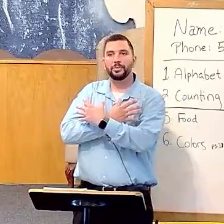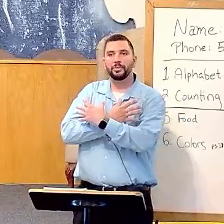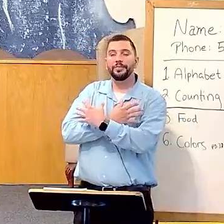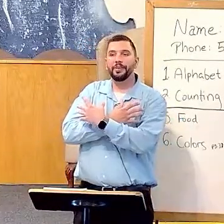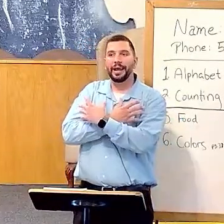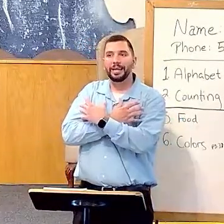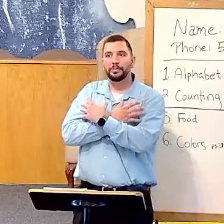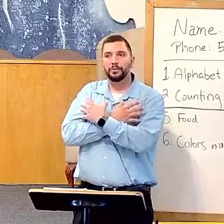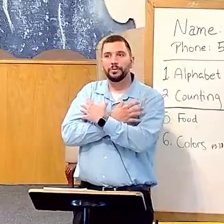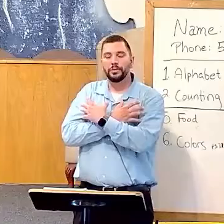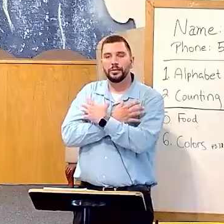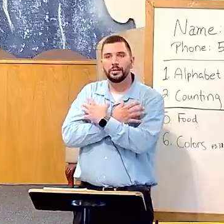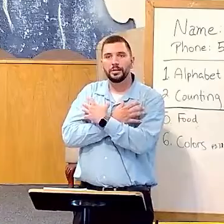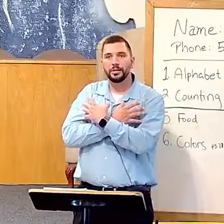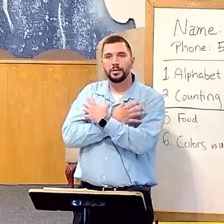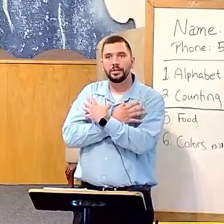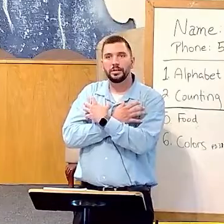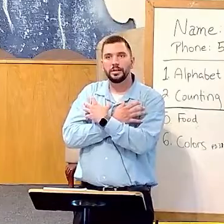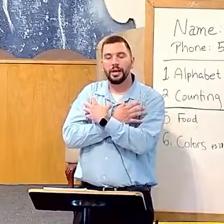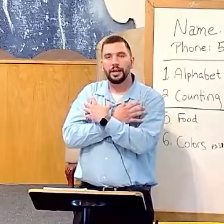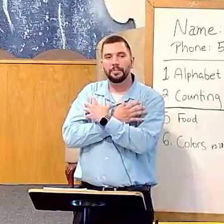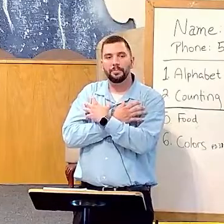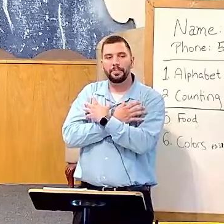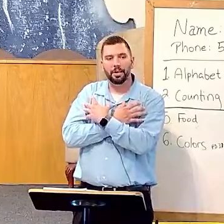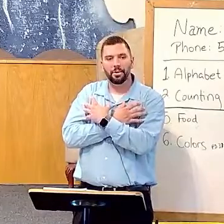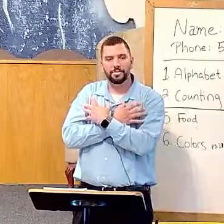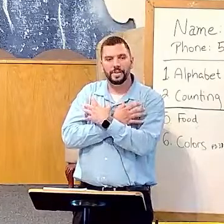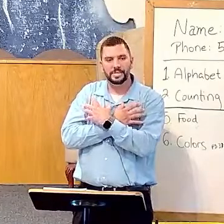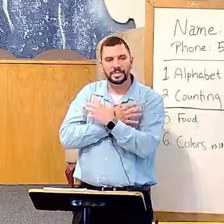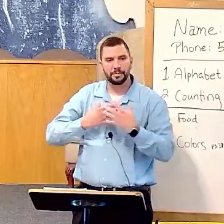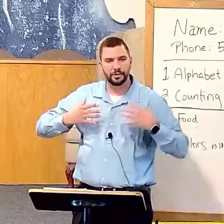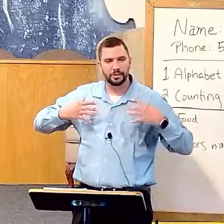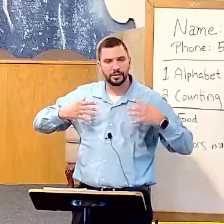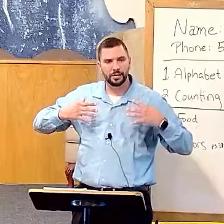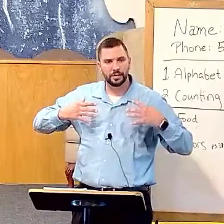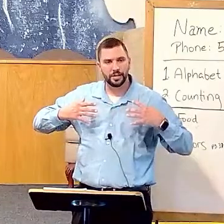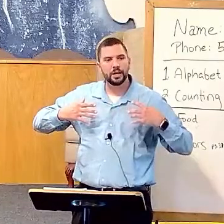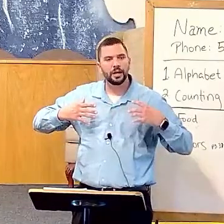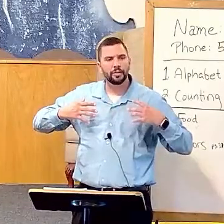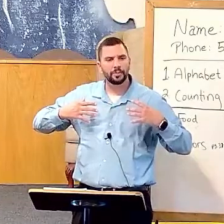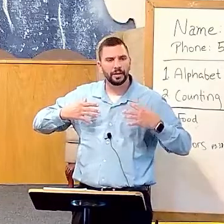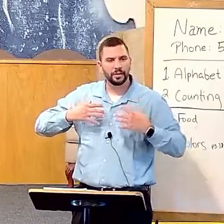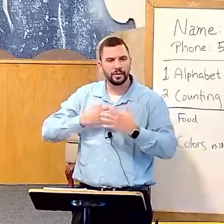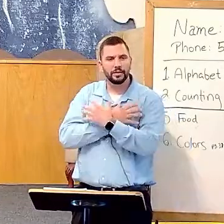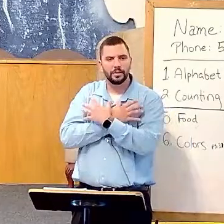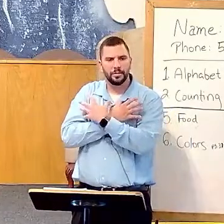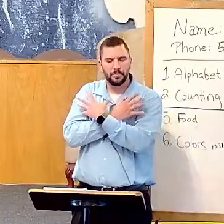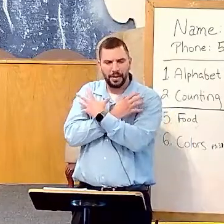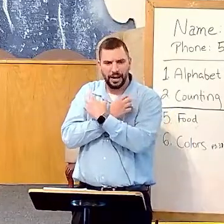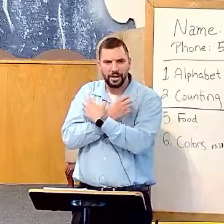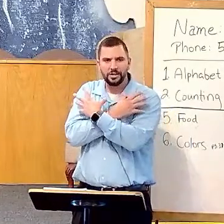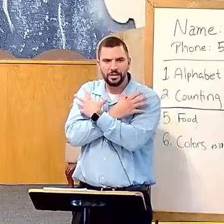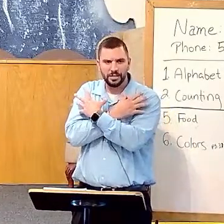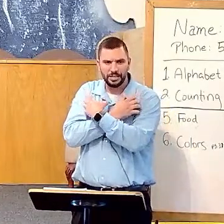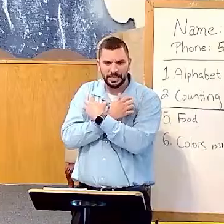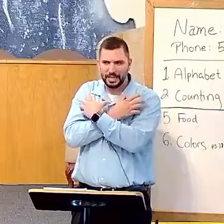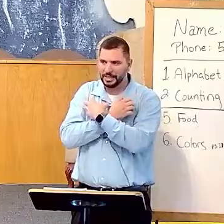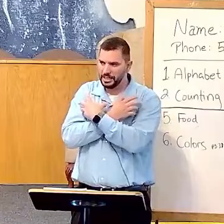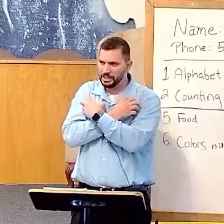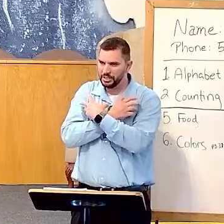for animal and bear are very similar. Help me out. Bear is like this.